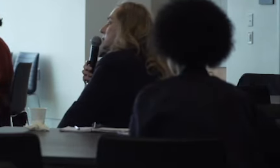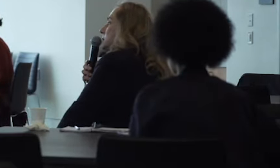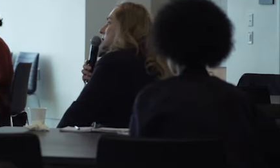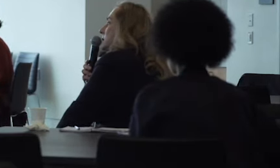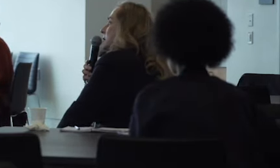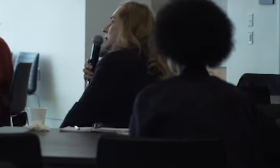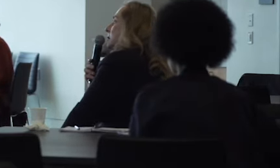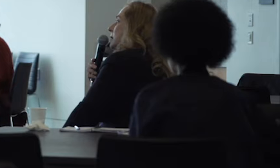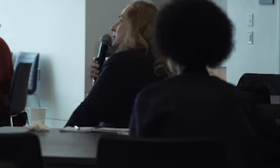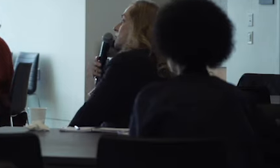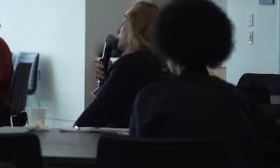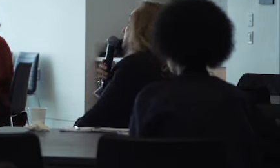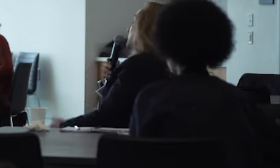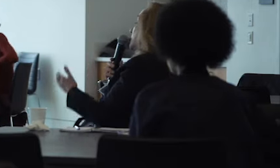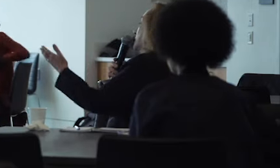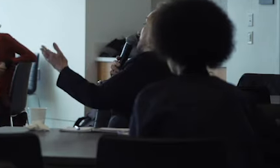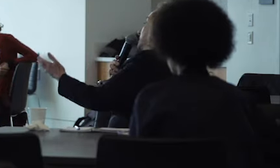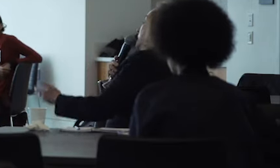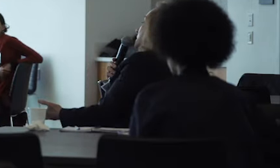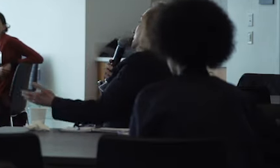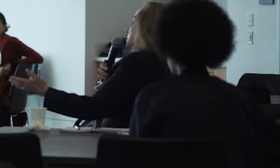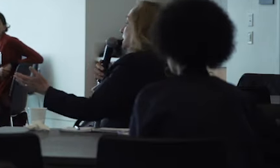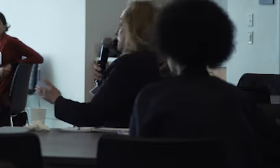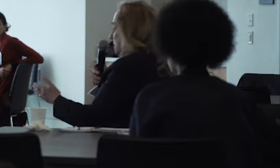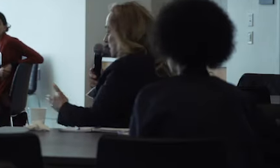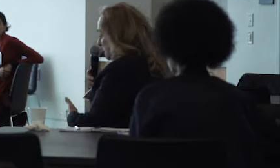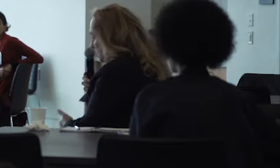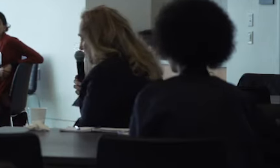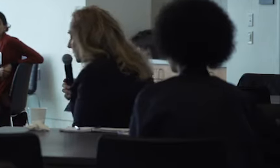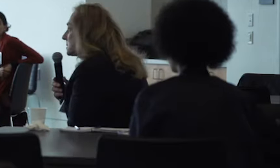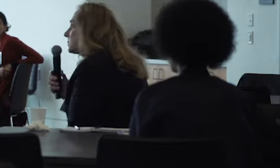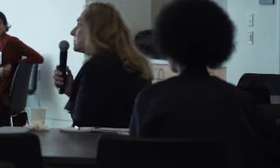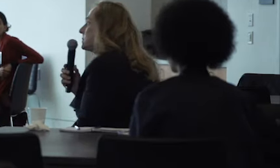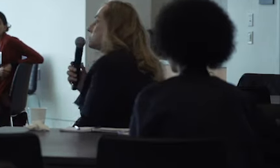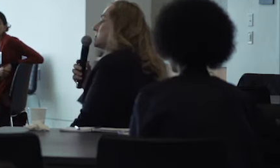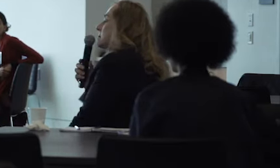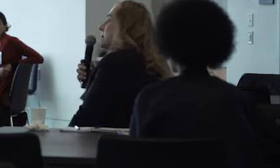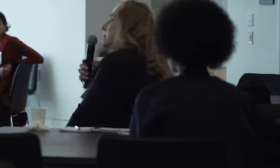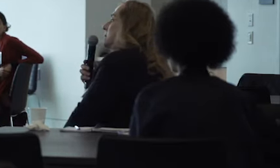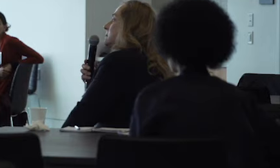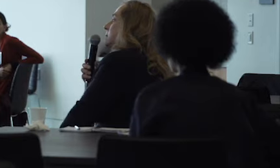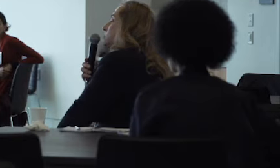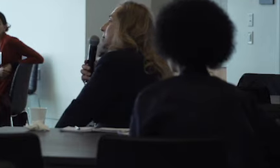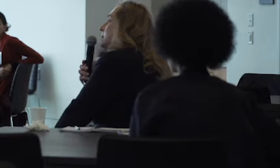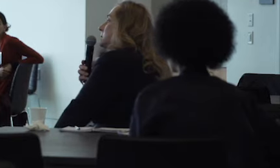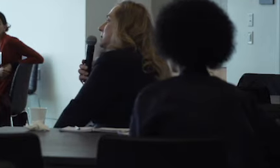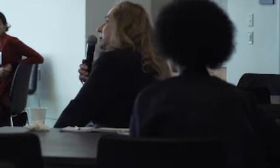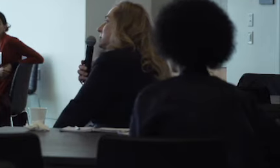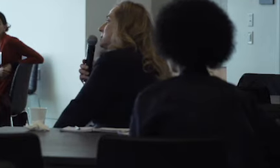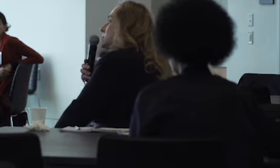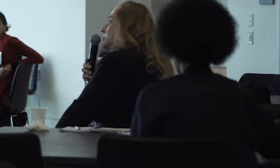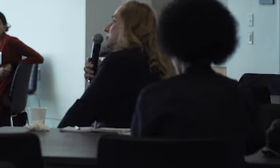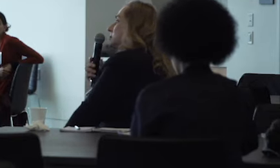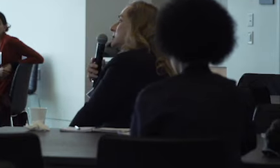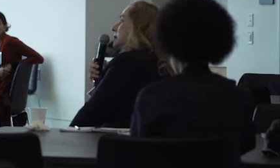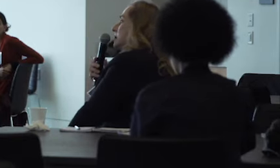of the homeless. And true, as you go on to BART, you've got to move over several individuals. I mean, and they've tried with gates